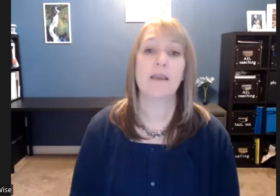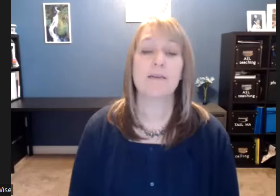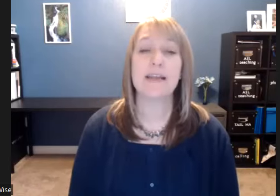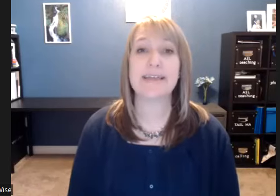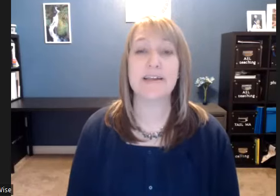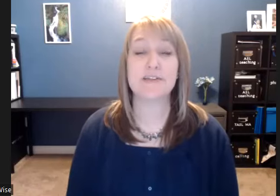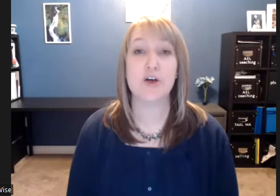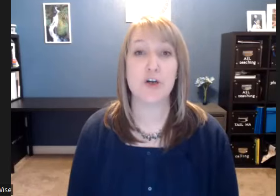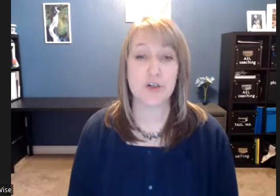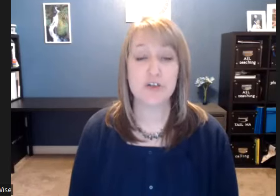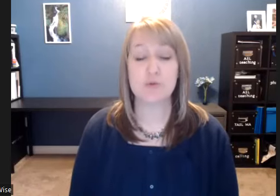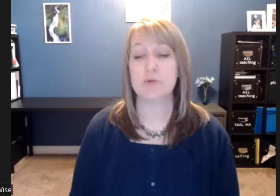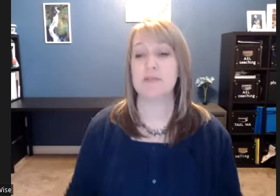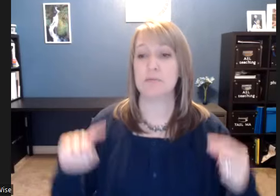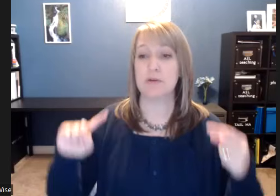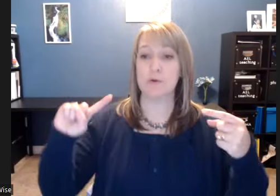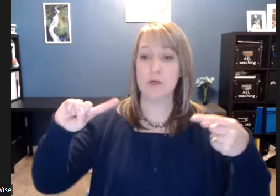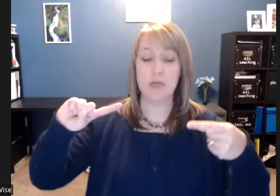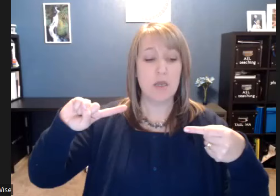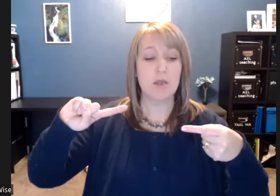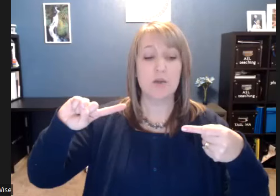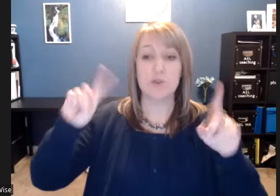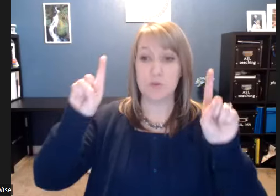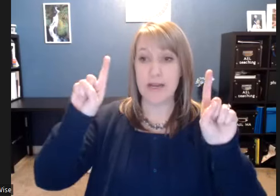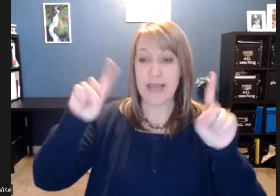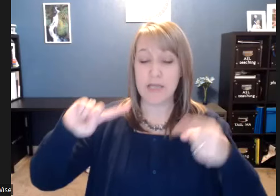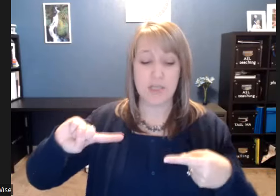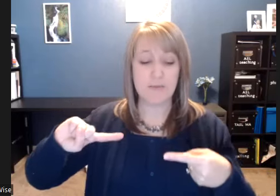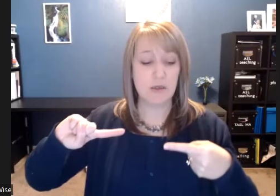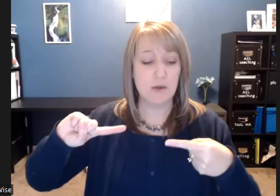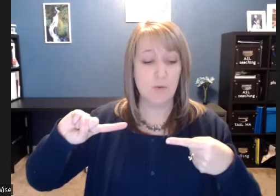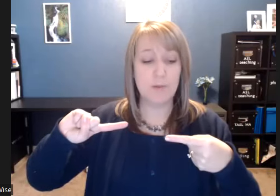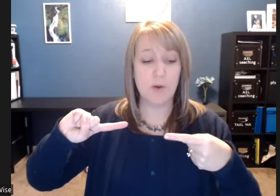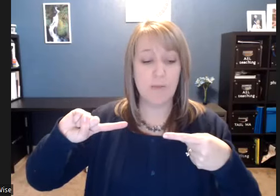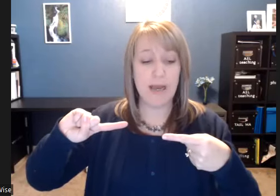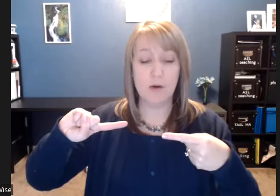The next sign is hurt, which we've done before. You do 1 hand shapes, 1 palm out, 1